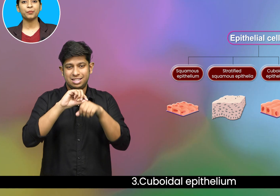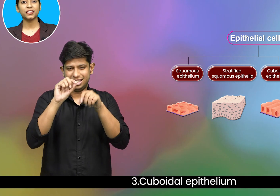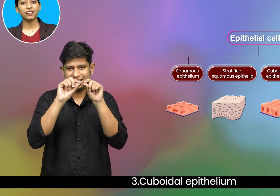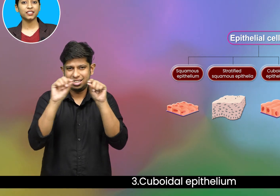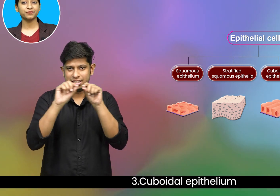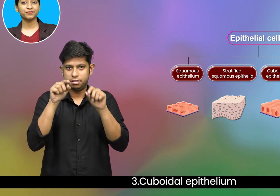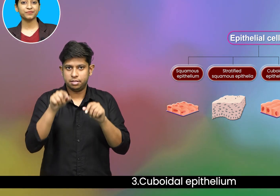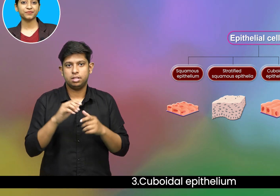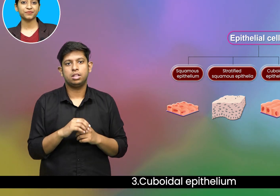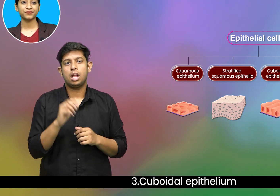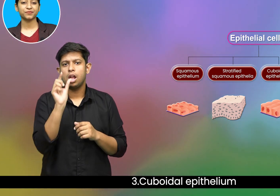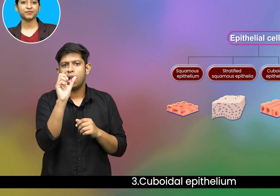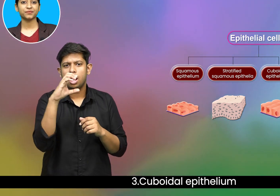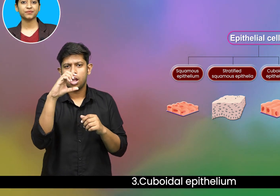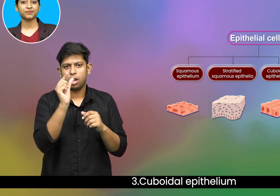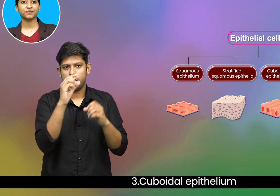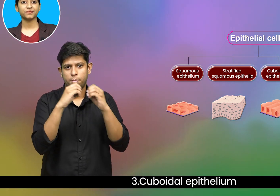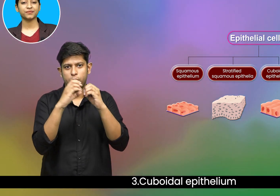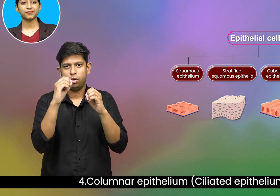cuboidal epithelium,